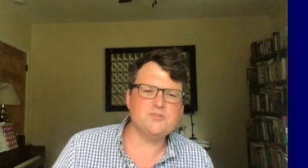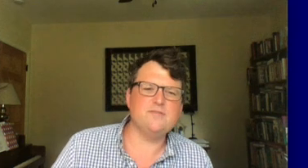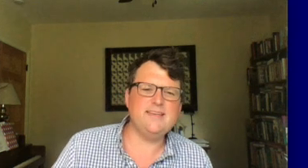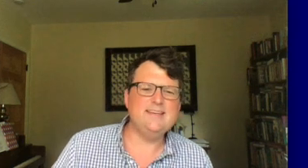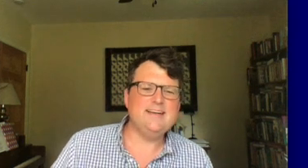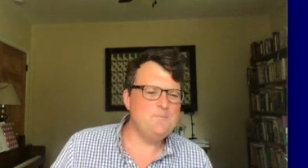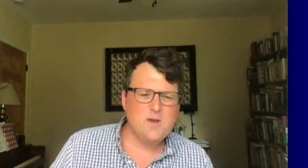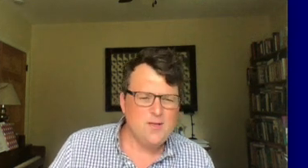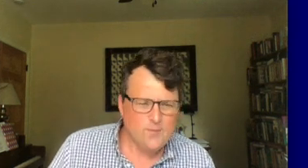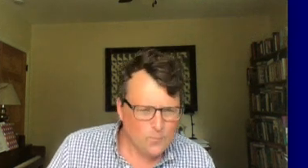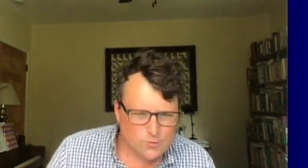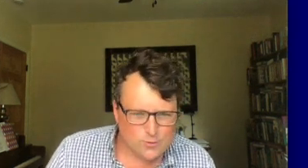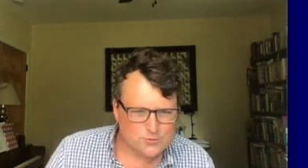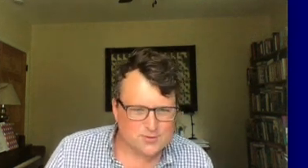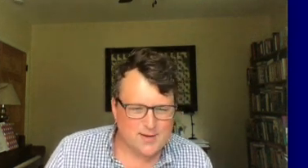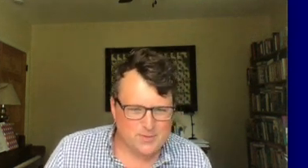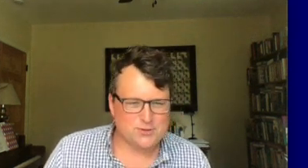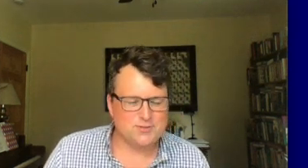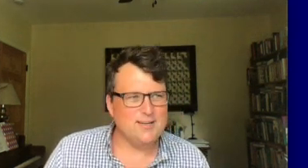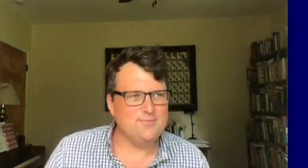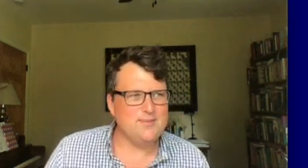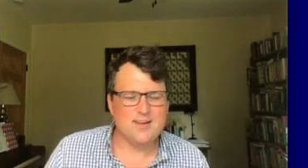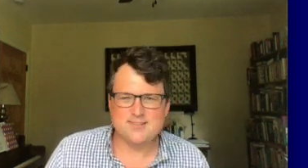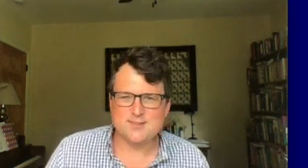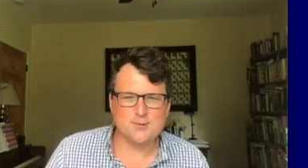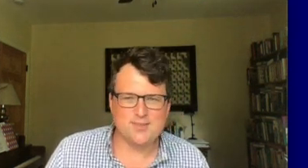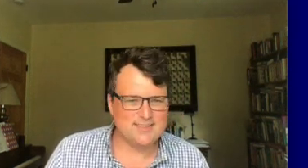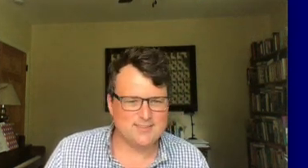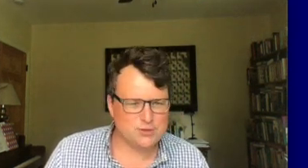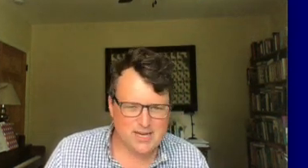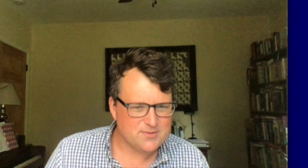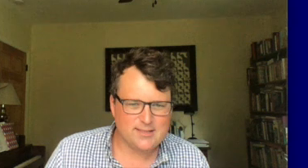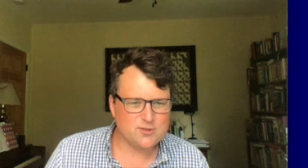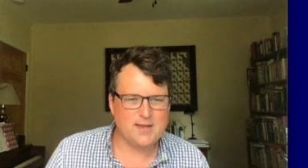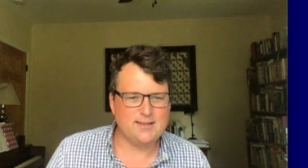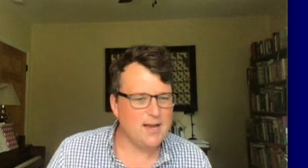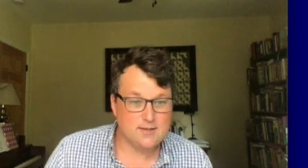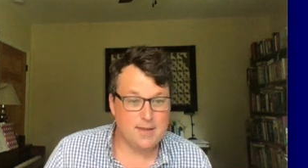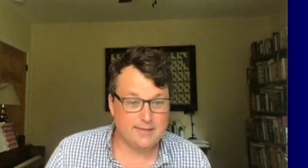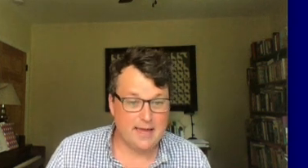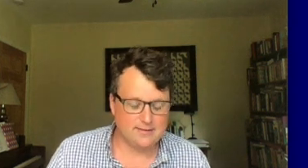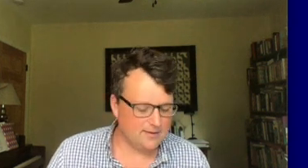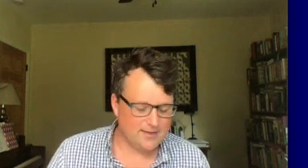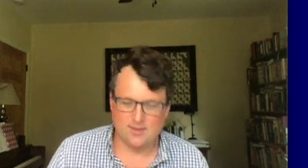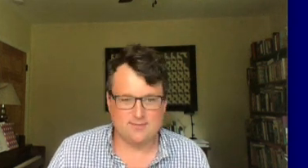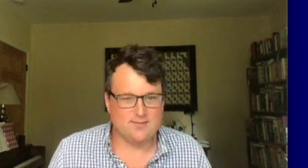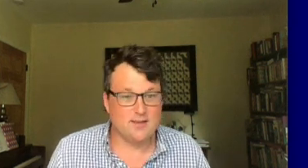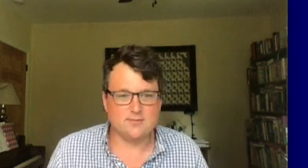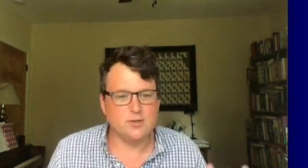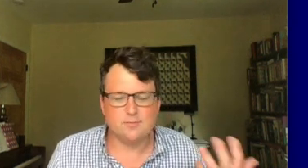E. Words are all just kind of pictures of these nonsensical things, those shapes that letters make. God didn't make that. That's us, People